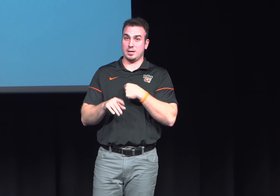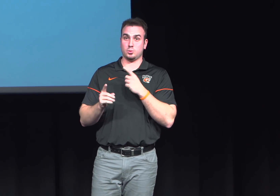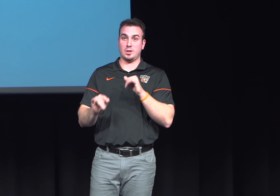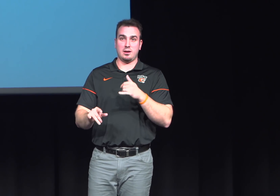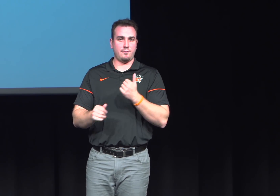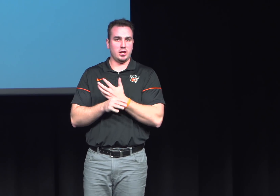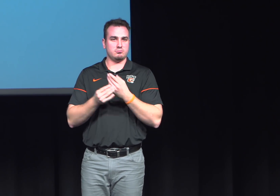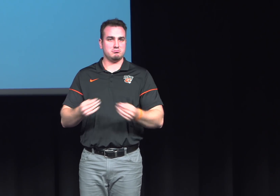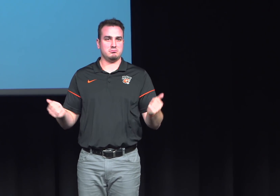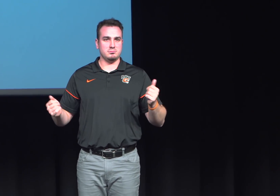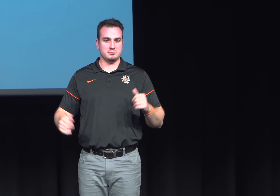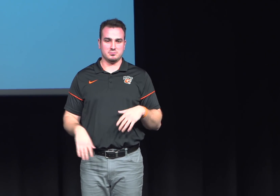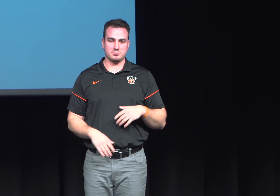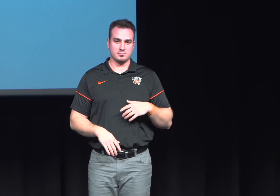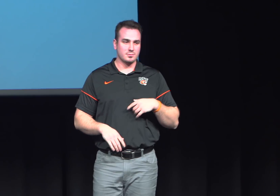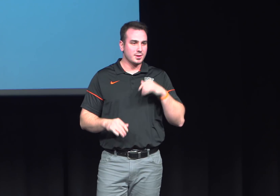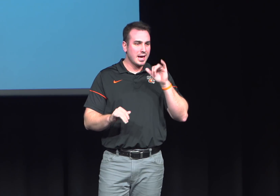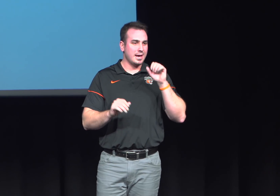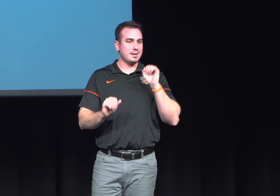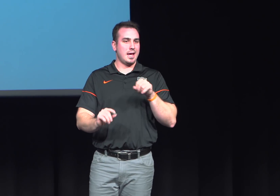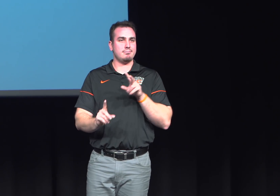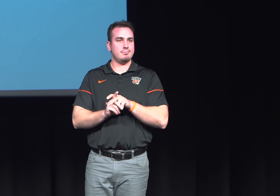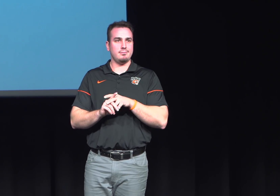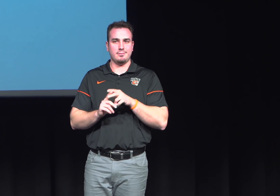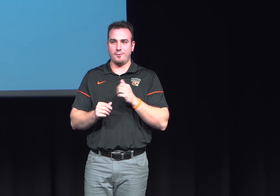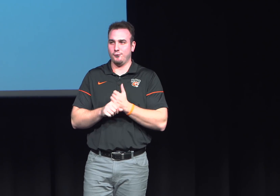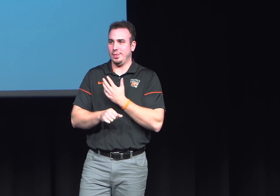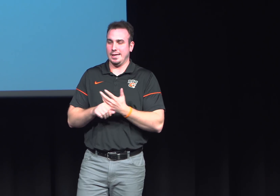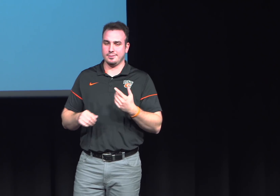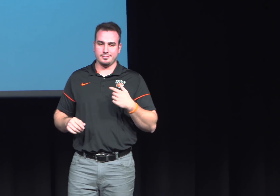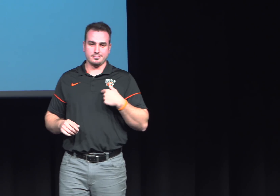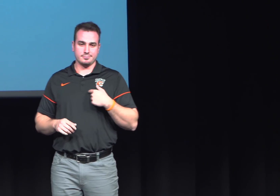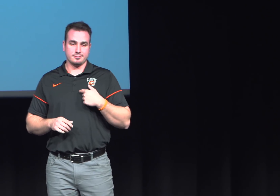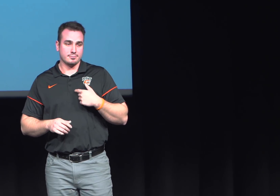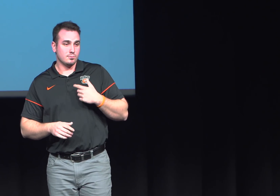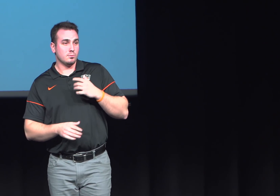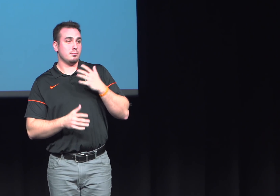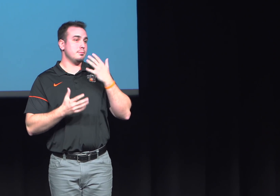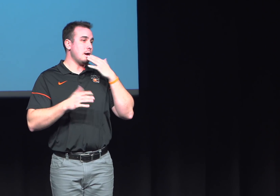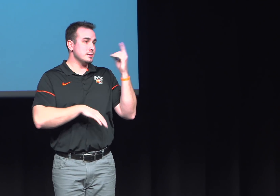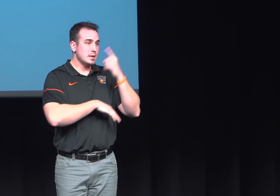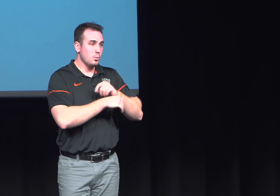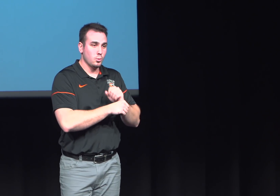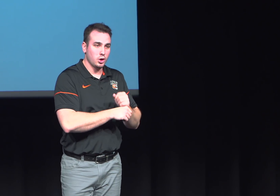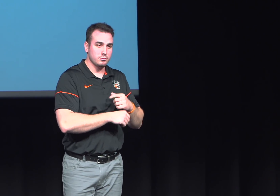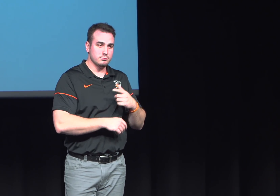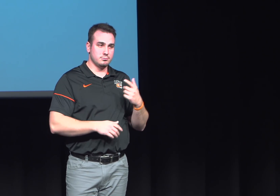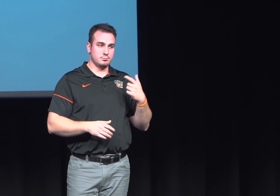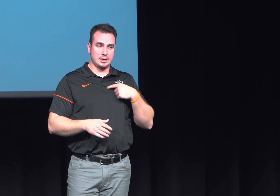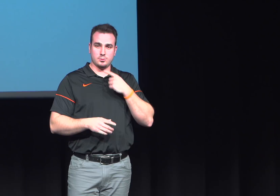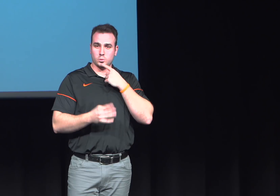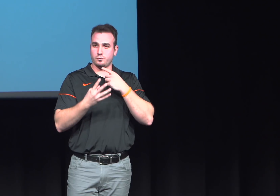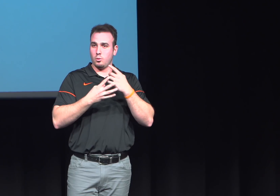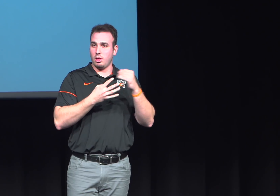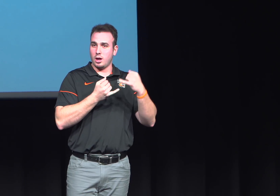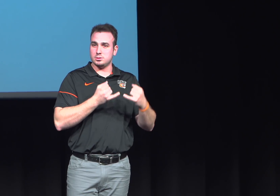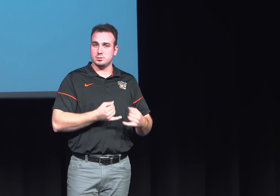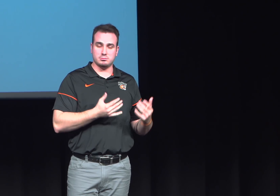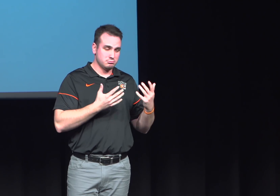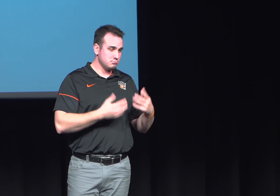And when I do that, everything just really goes quiet. And I apply it to everything I do. Bad days at work, I'm